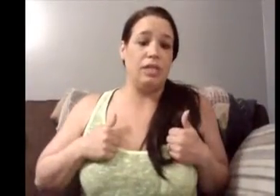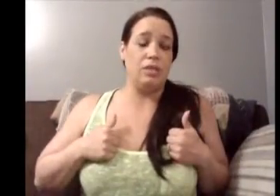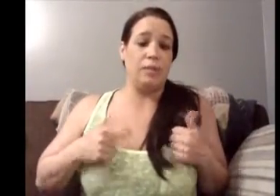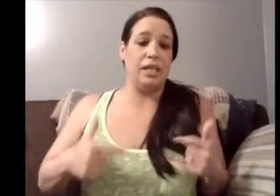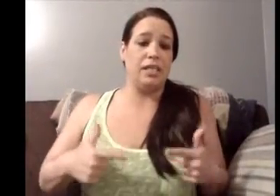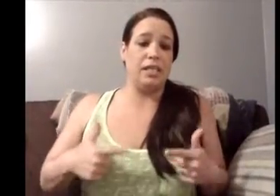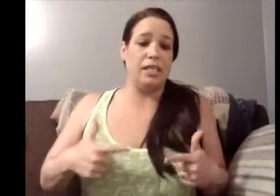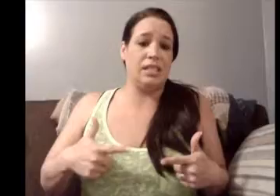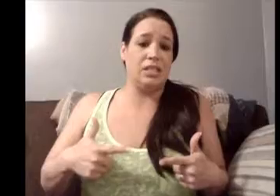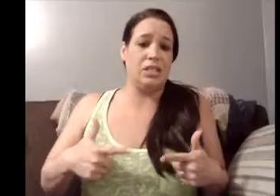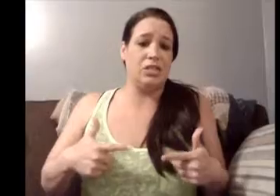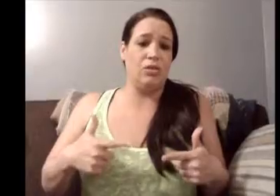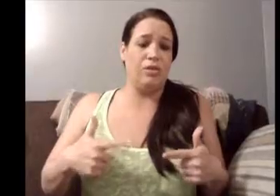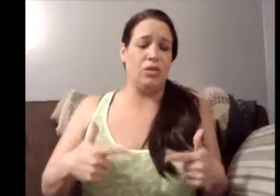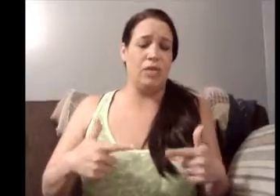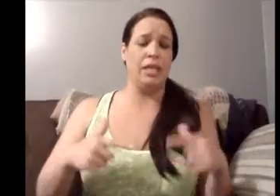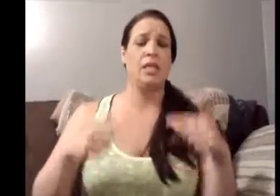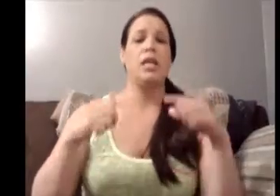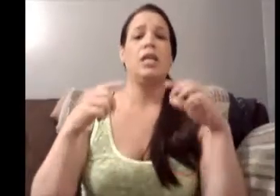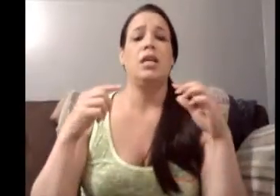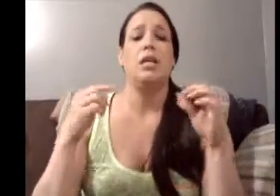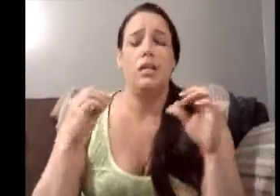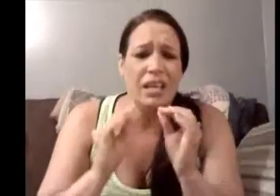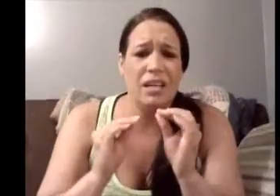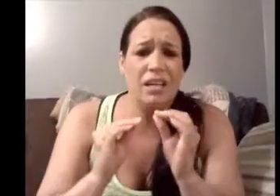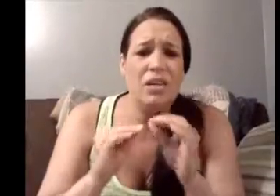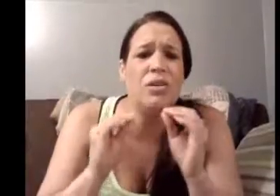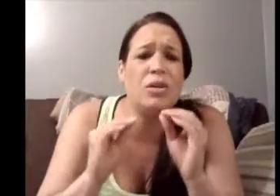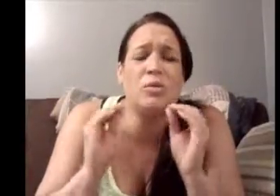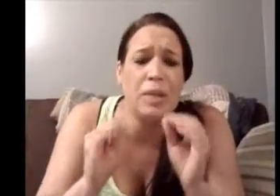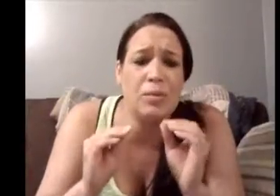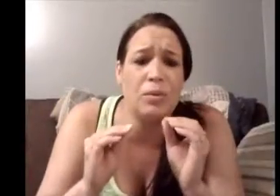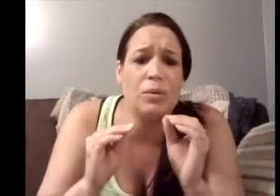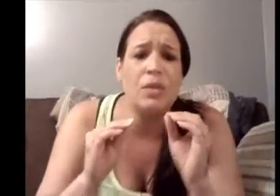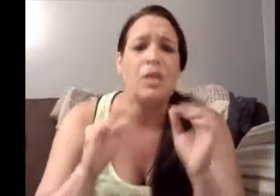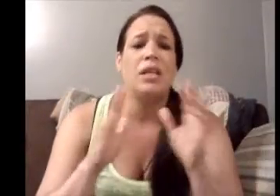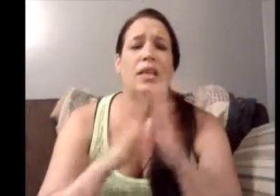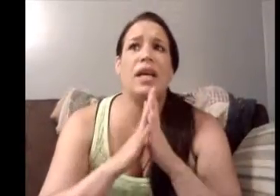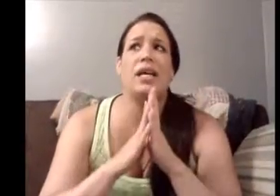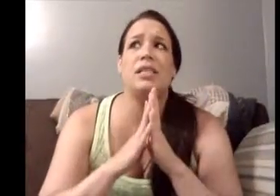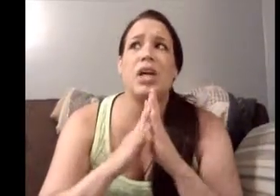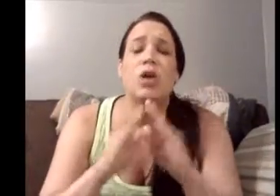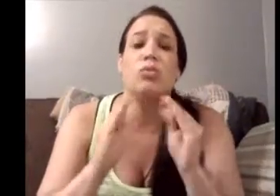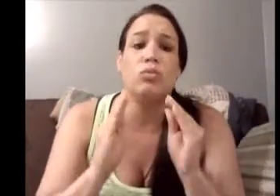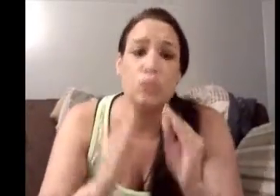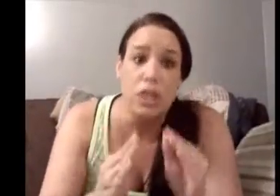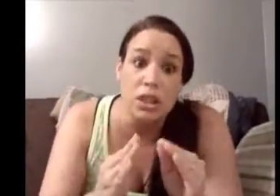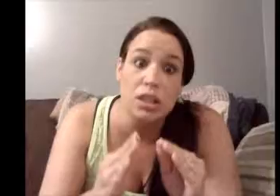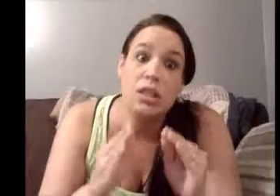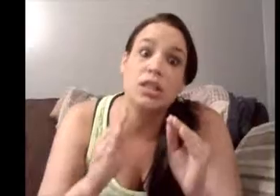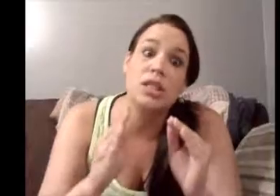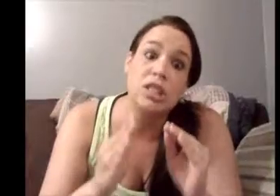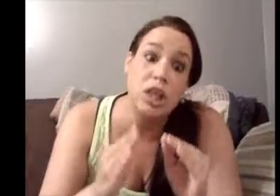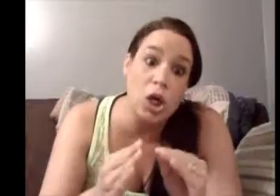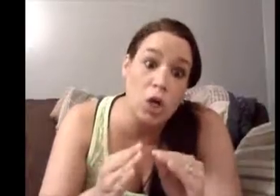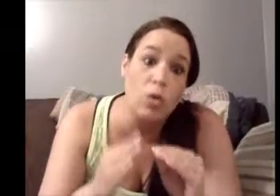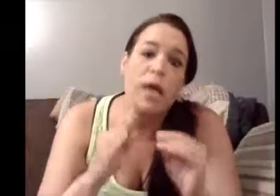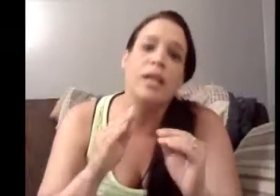this because this is just too confusing. You know those people that talk really slow, kind of